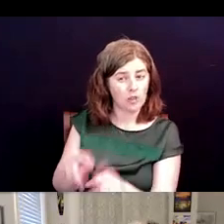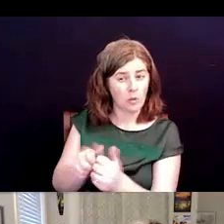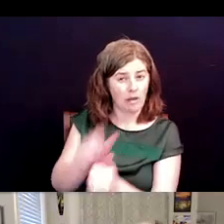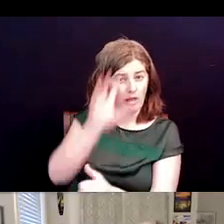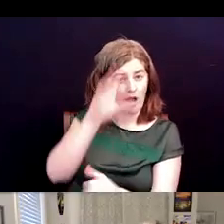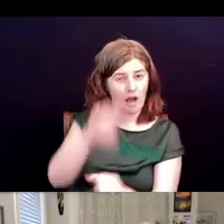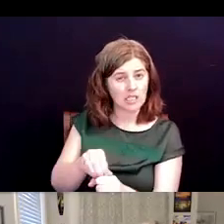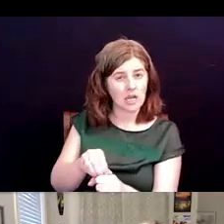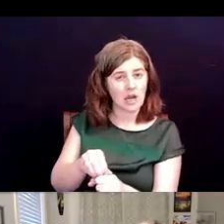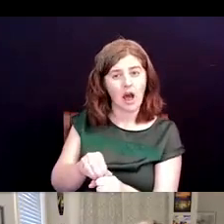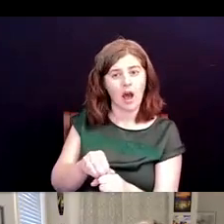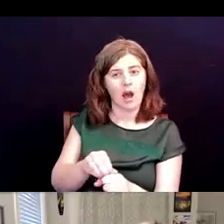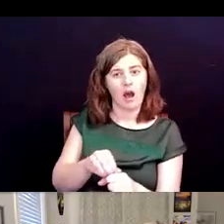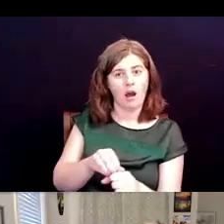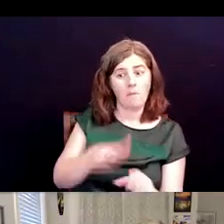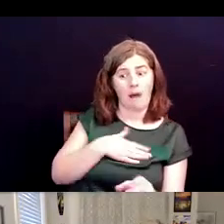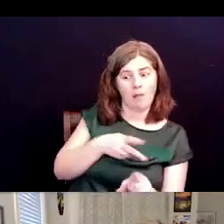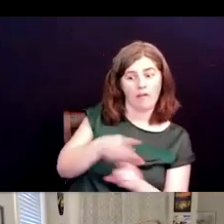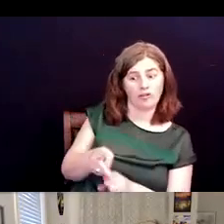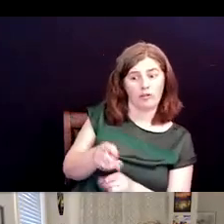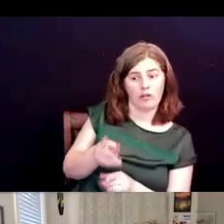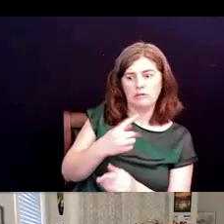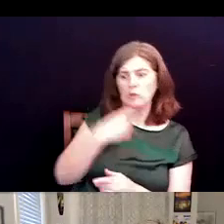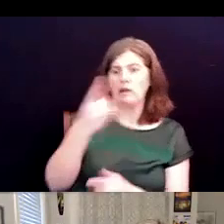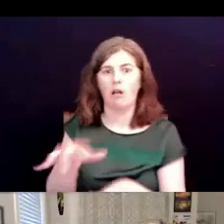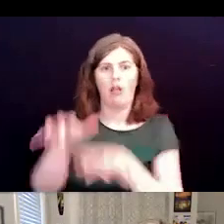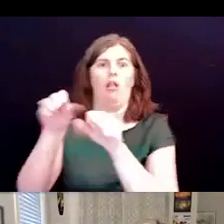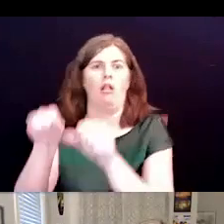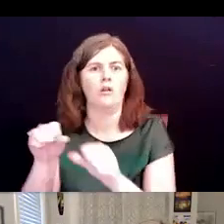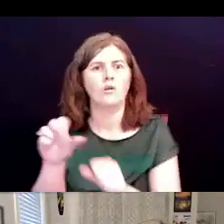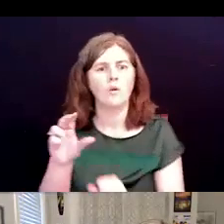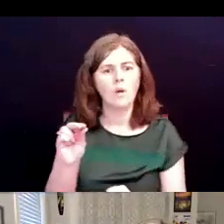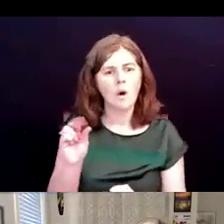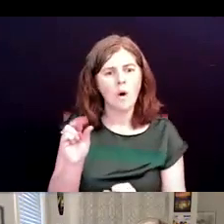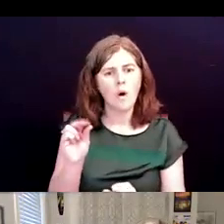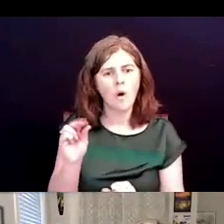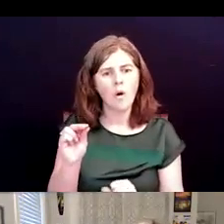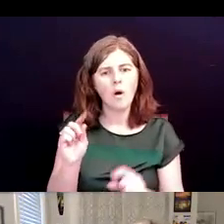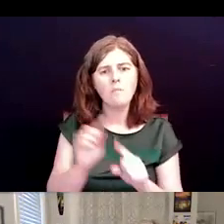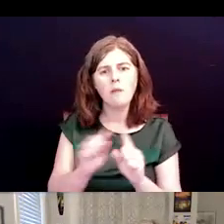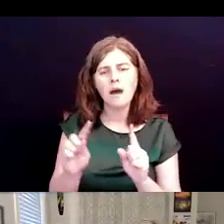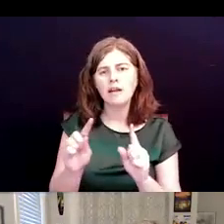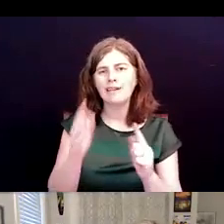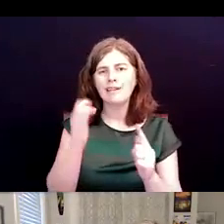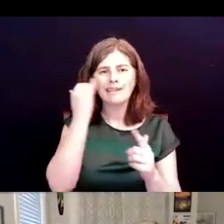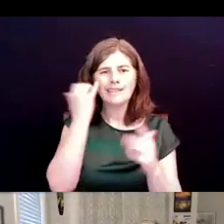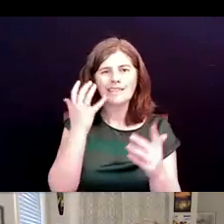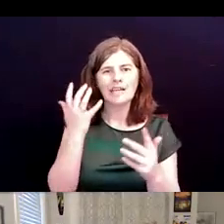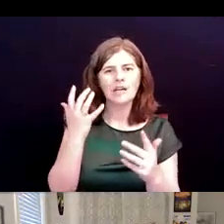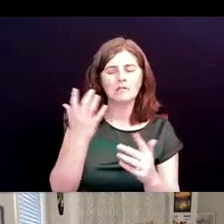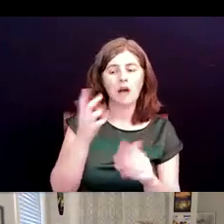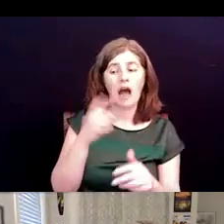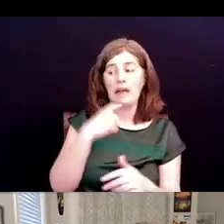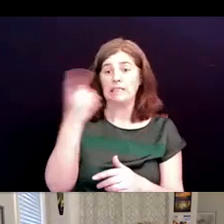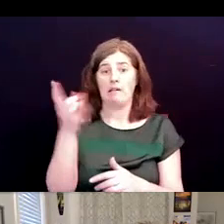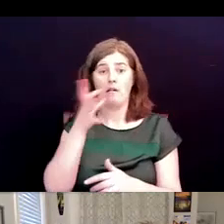step outside my professional lane if I'm a teacher or I'm a paraprofessional or what have you. But I can say to the